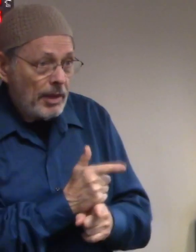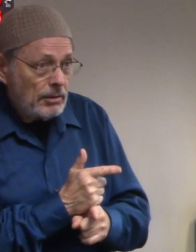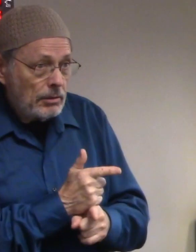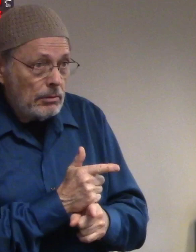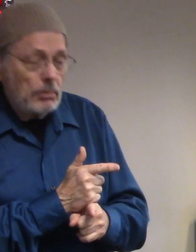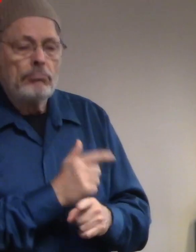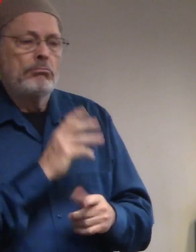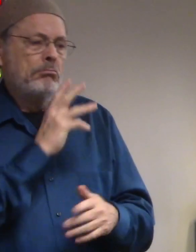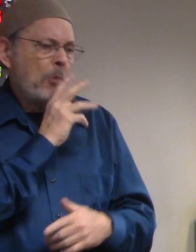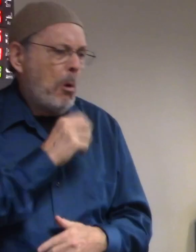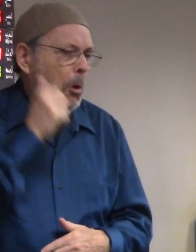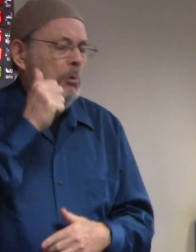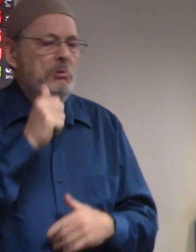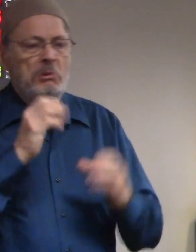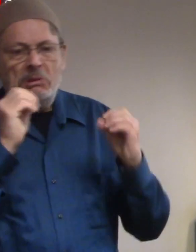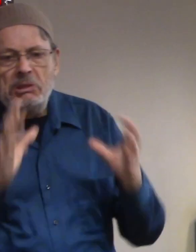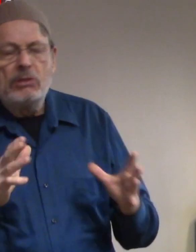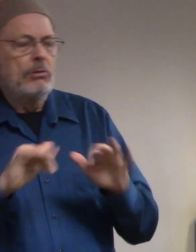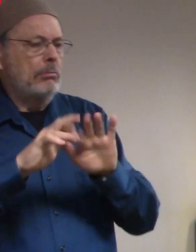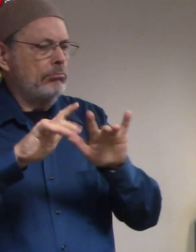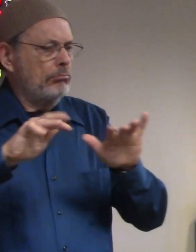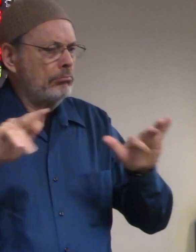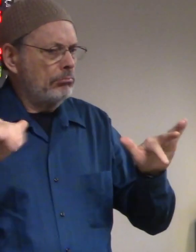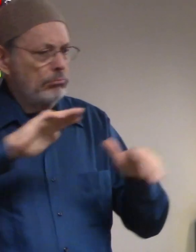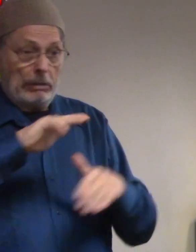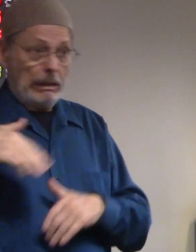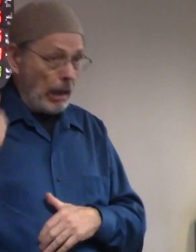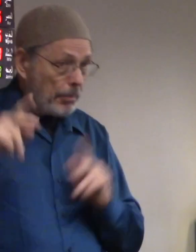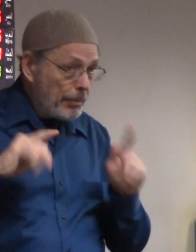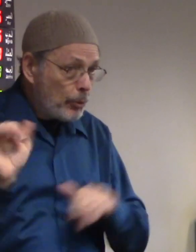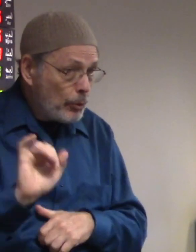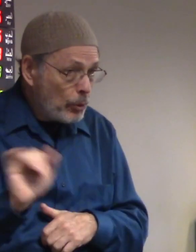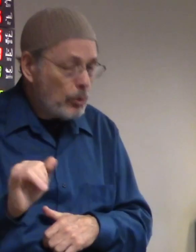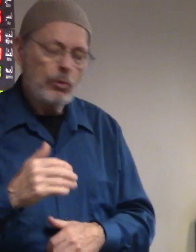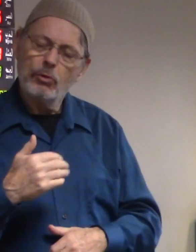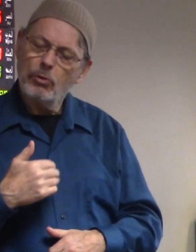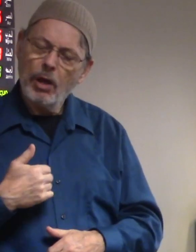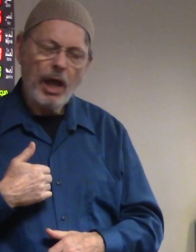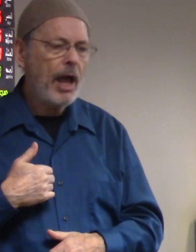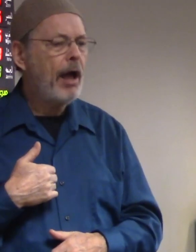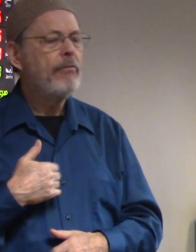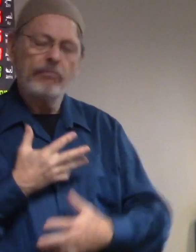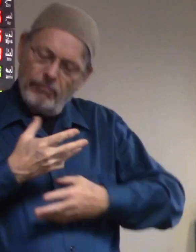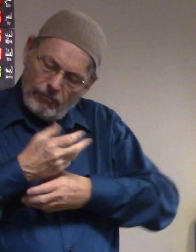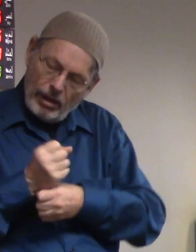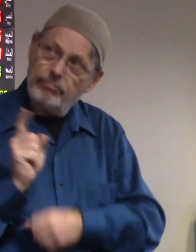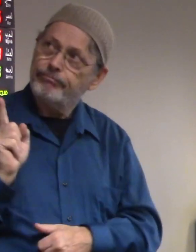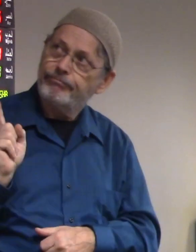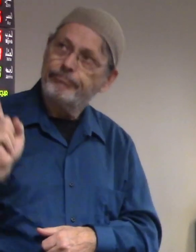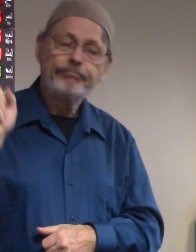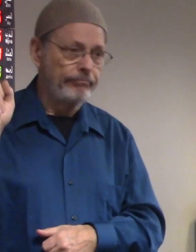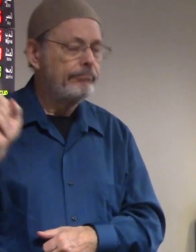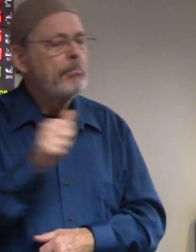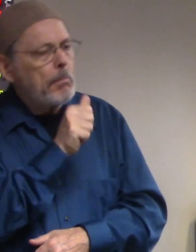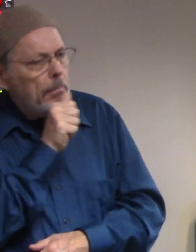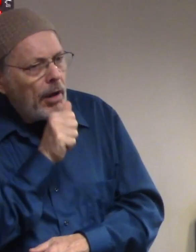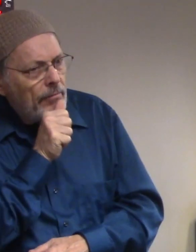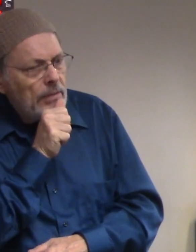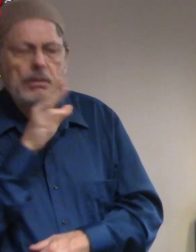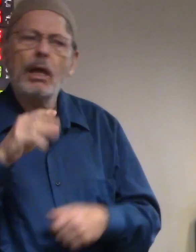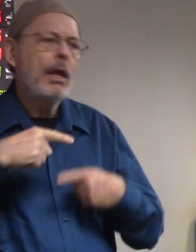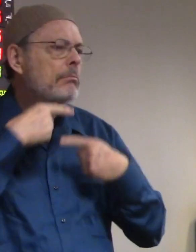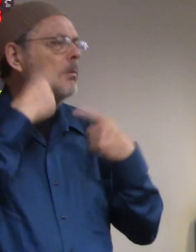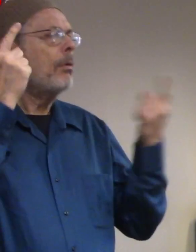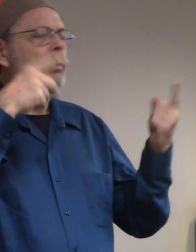sisters, elders and teachers here before me and youngins to have taqwa of Allah subhanahu wa ta'ala in privacy and in